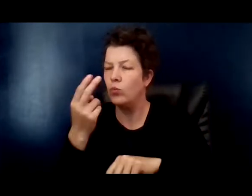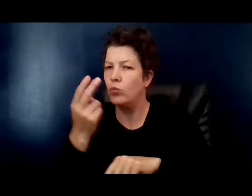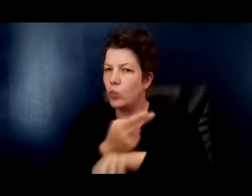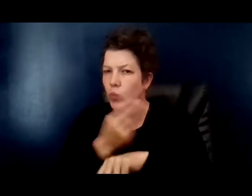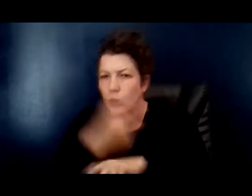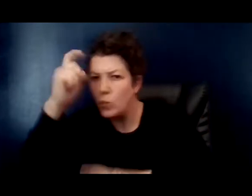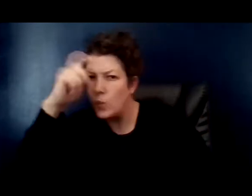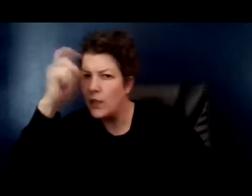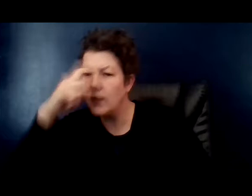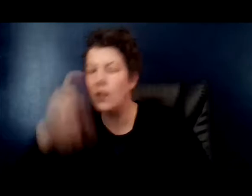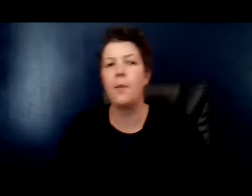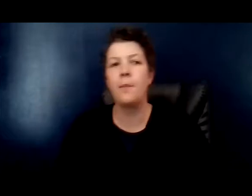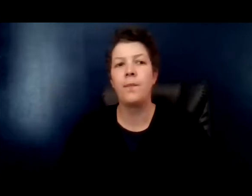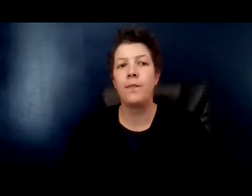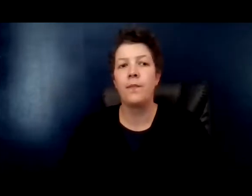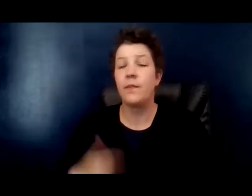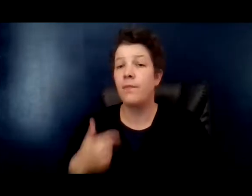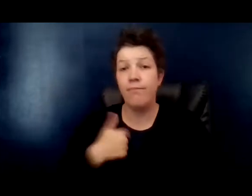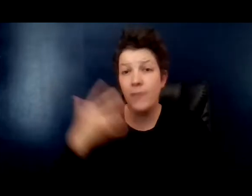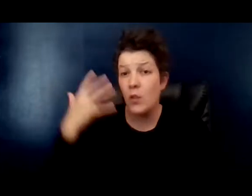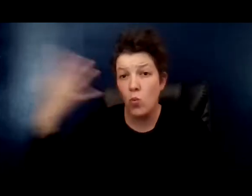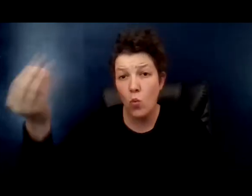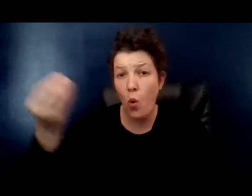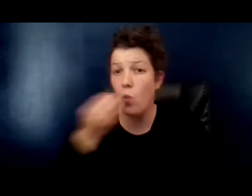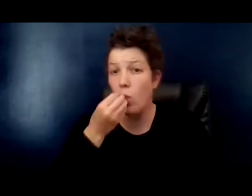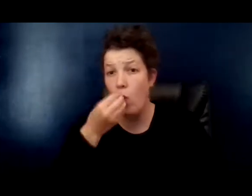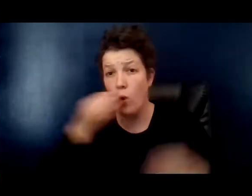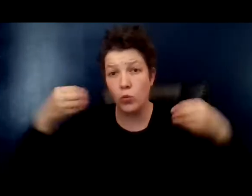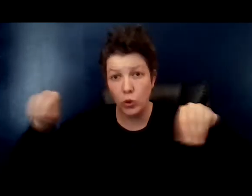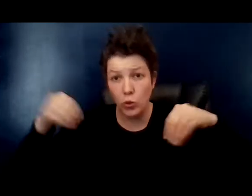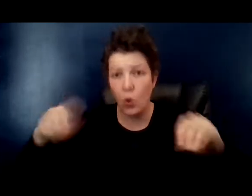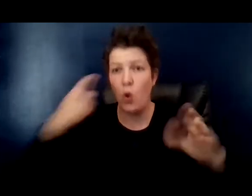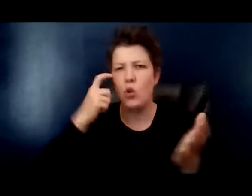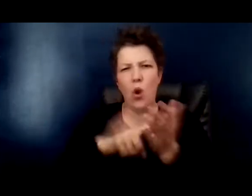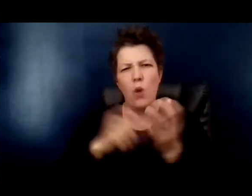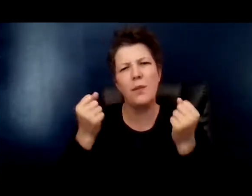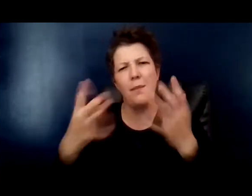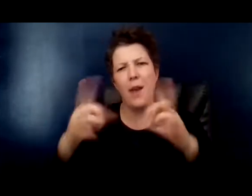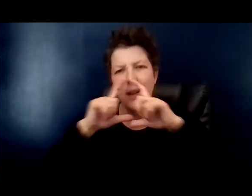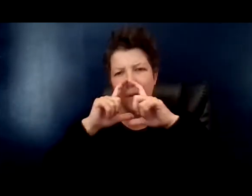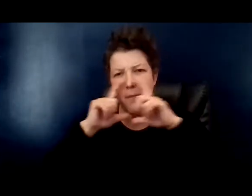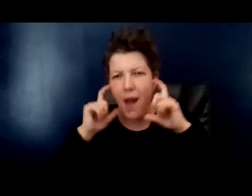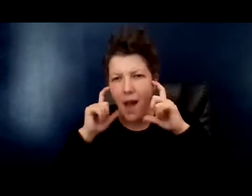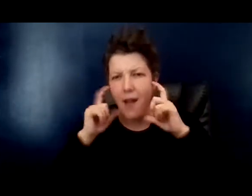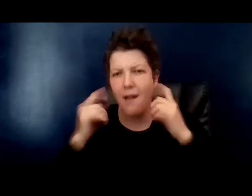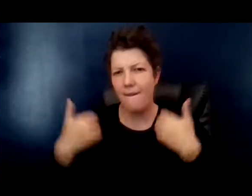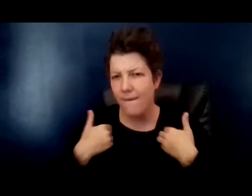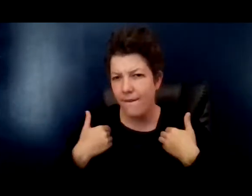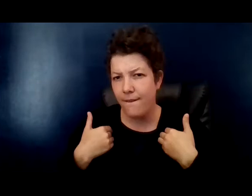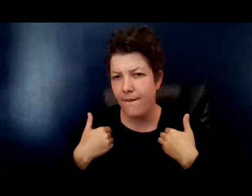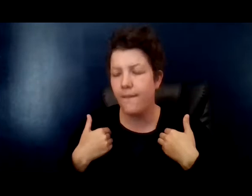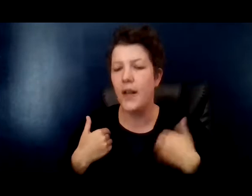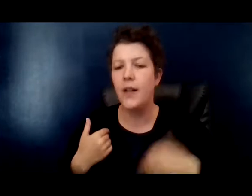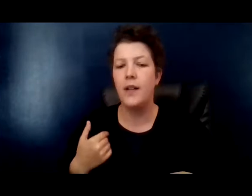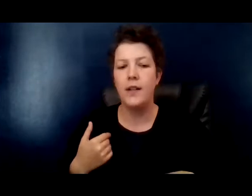grocery store, you see most of the people with masks on. You see people that when I used to go in there, it was a lot of